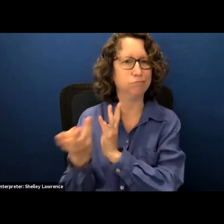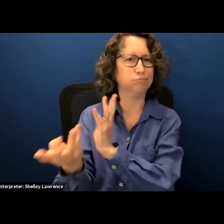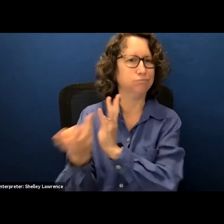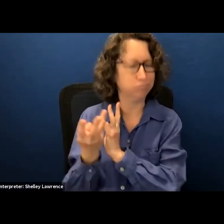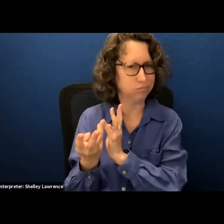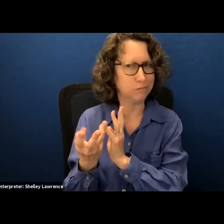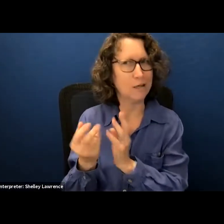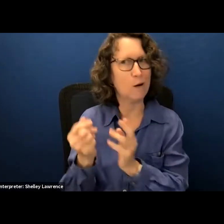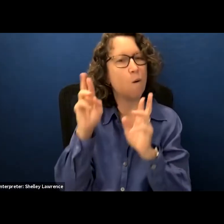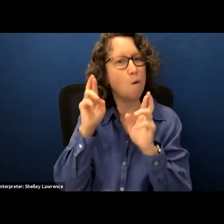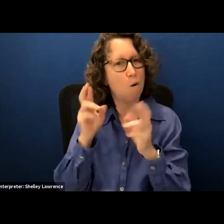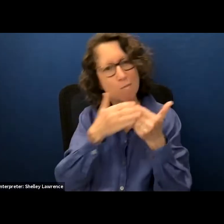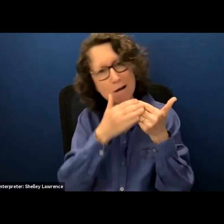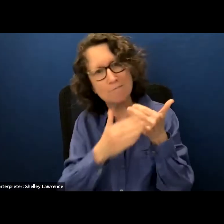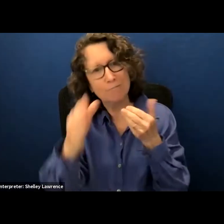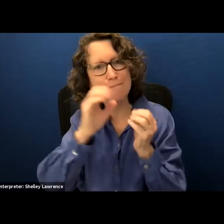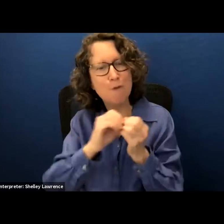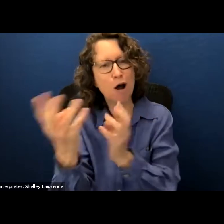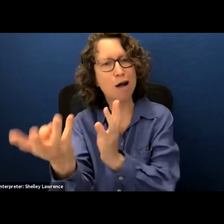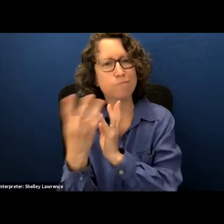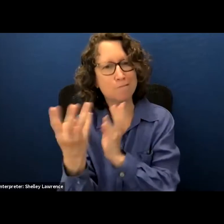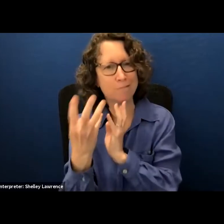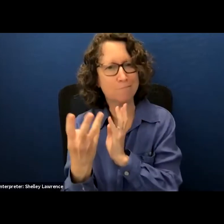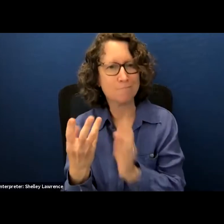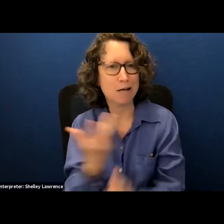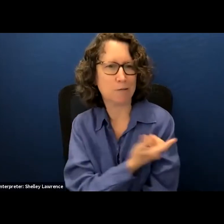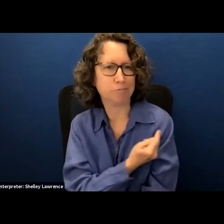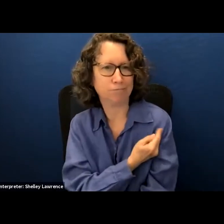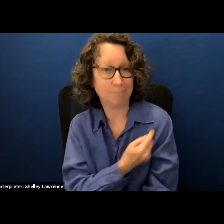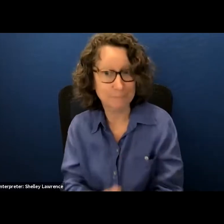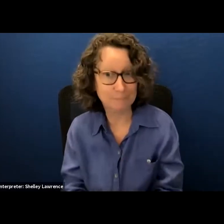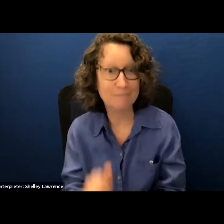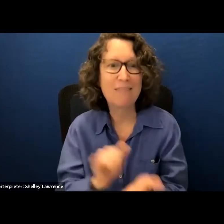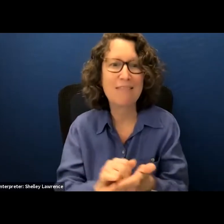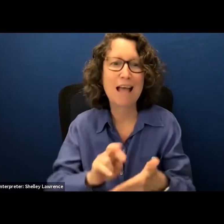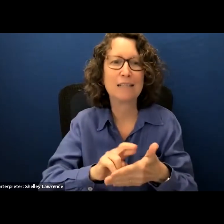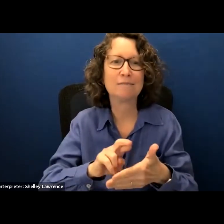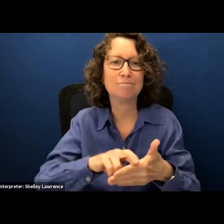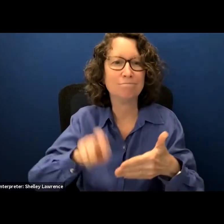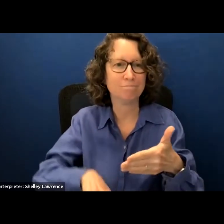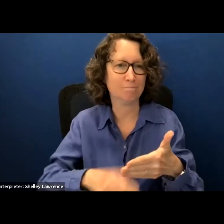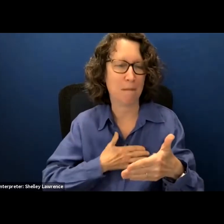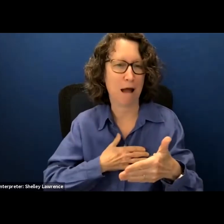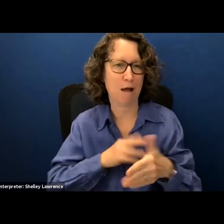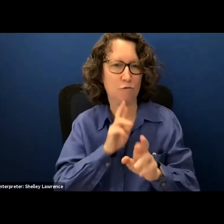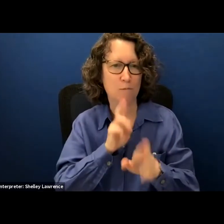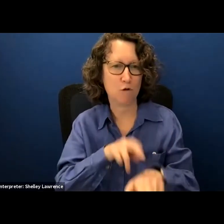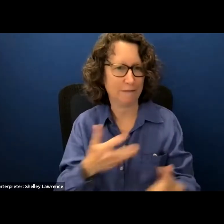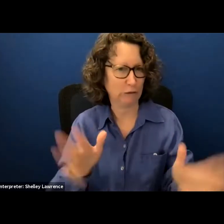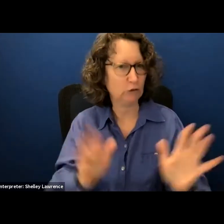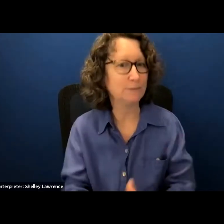and we're looking forward to having more participate. So, and that's my report for today.